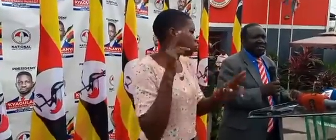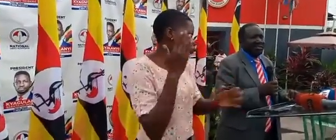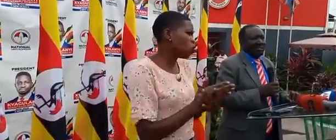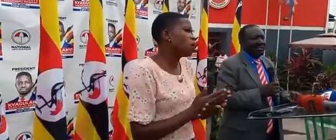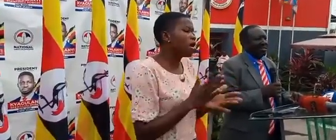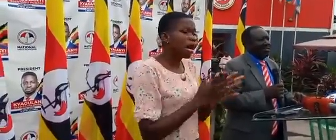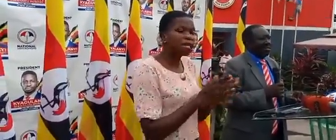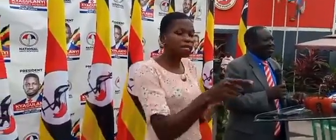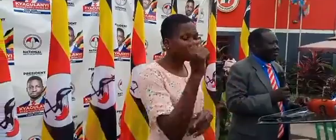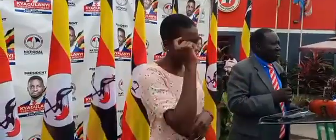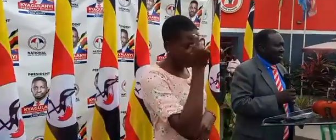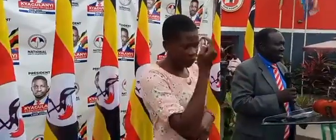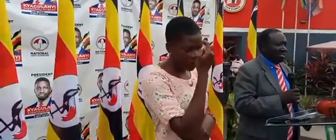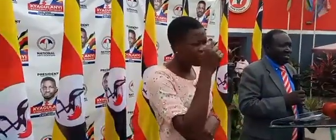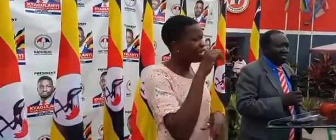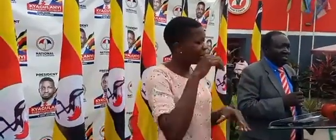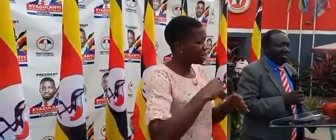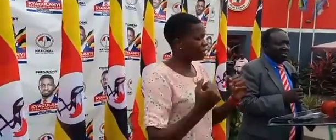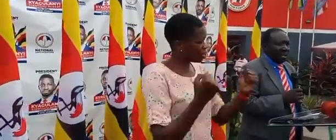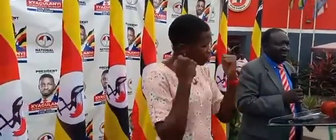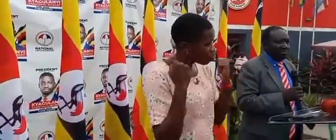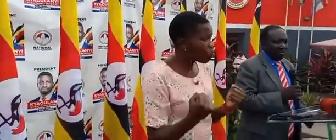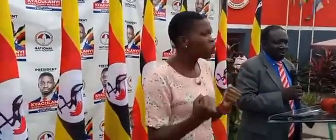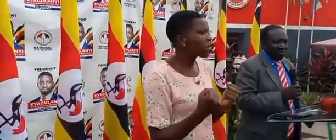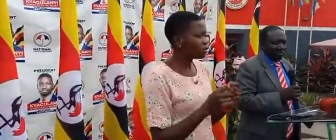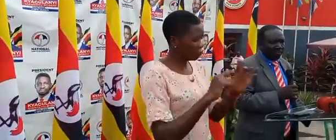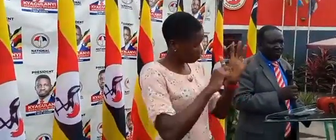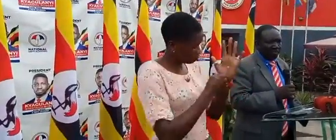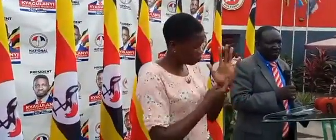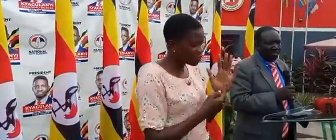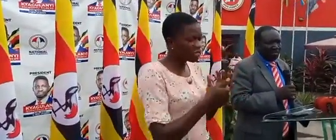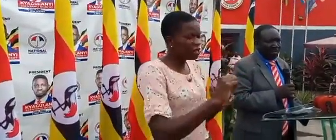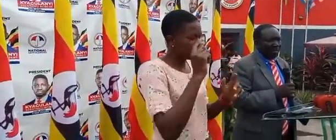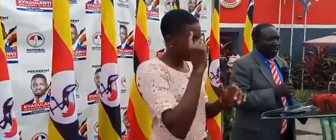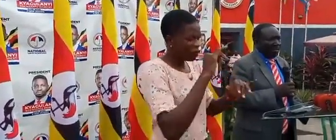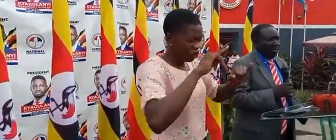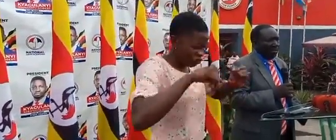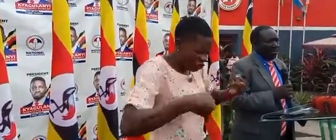government in the strongest terms possible.